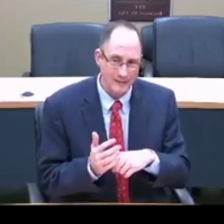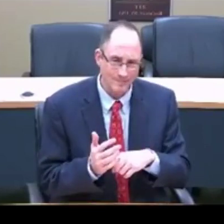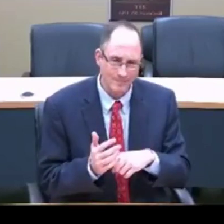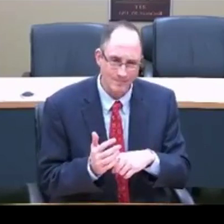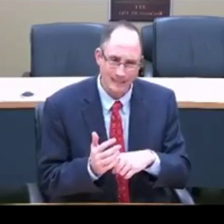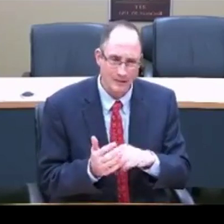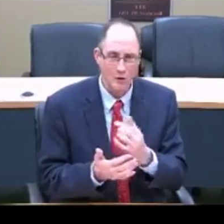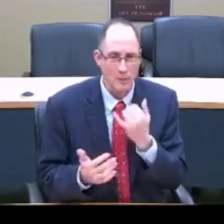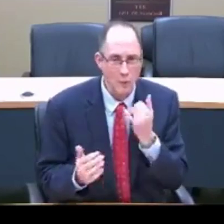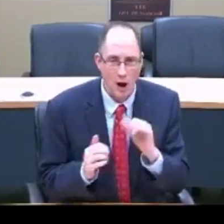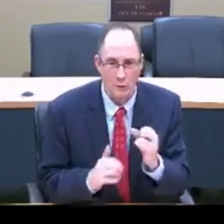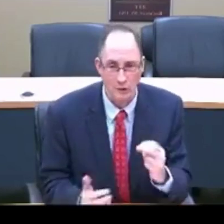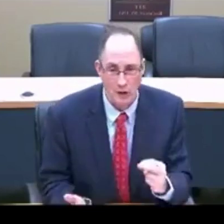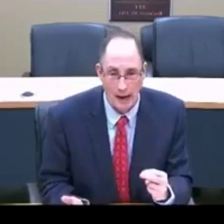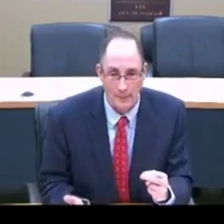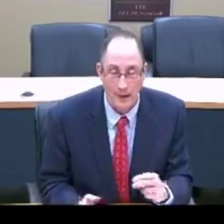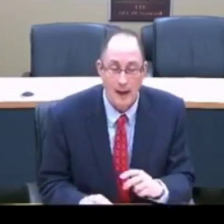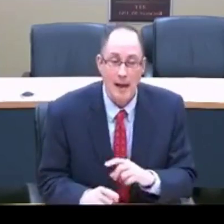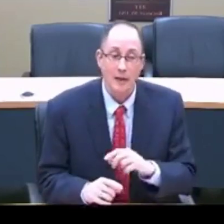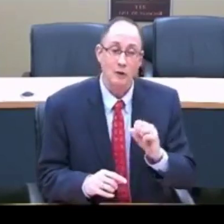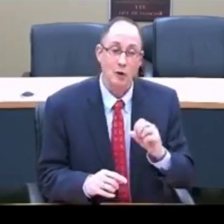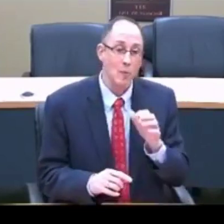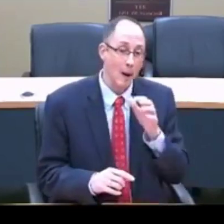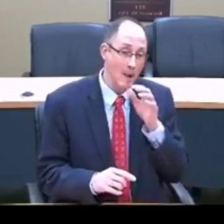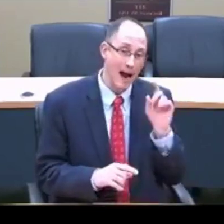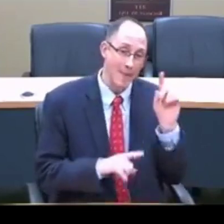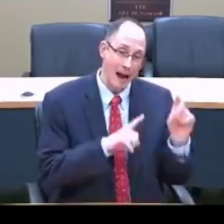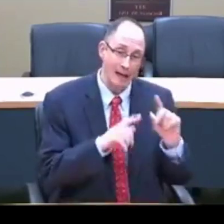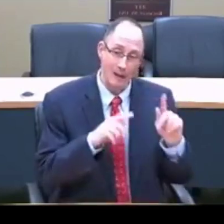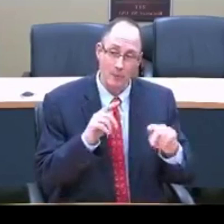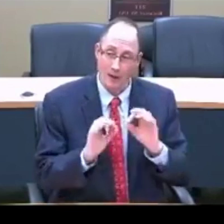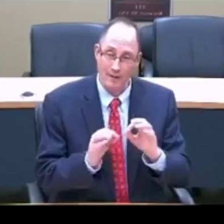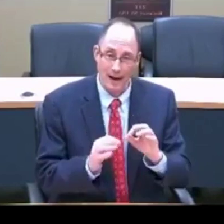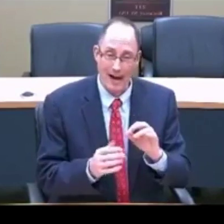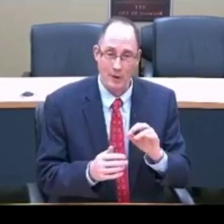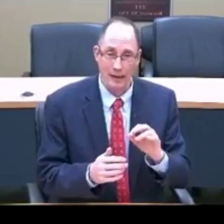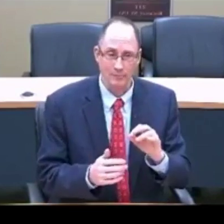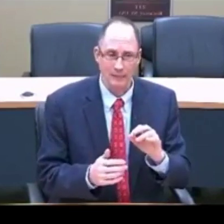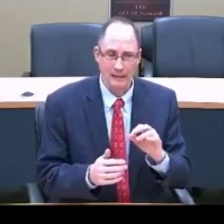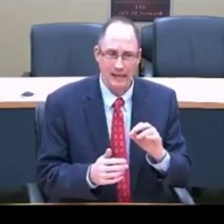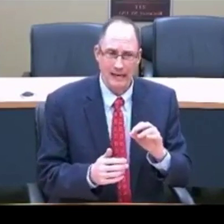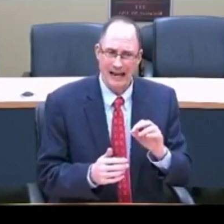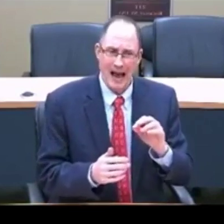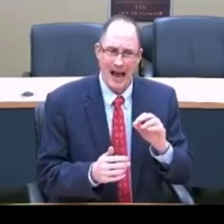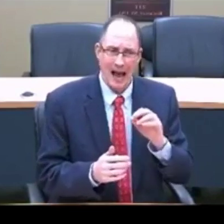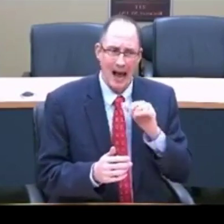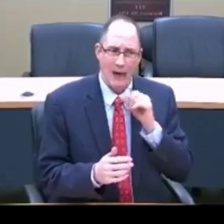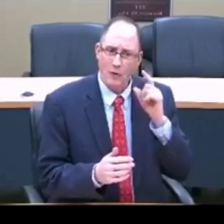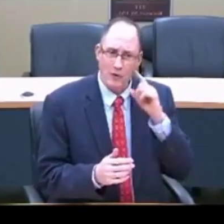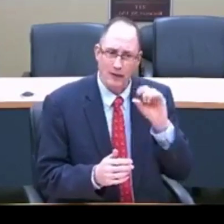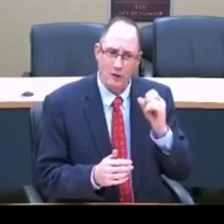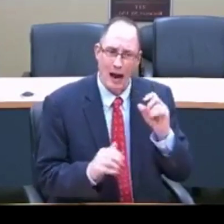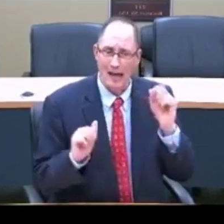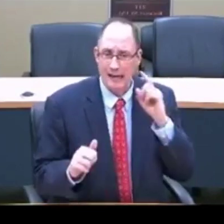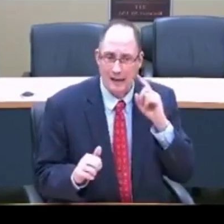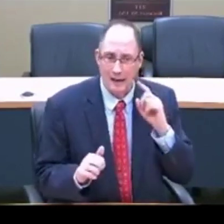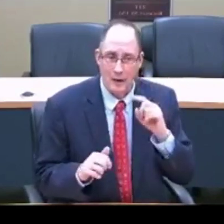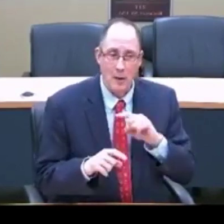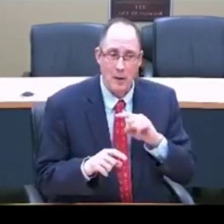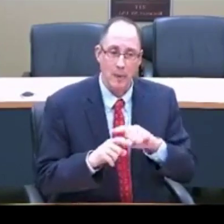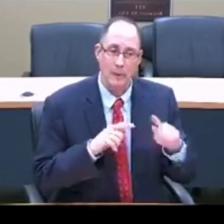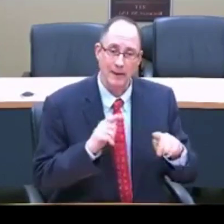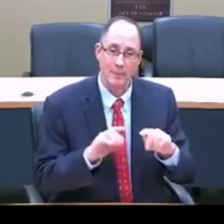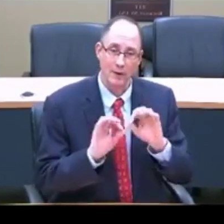there's something wrong with John. So my mom asked people in the family, I don't think John can hear,